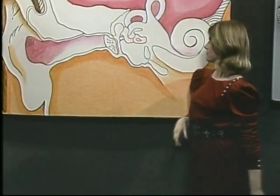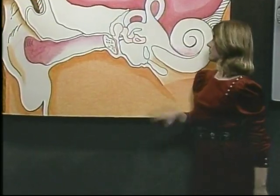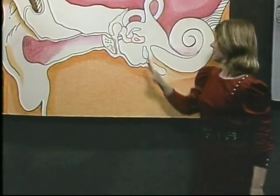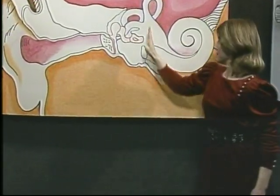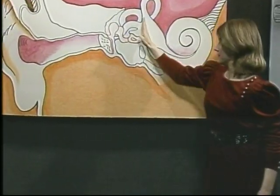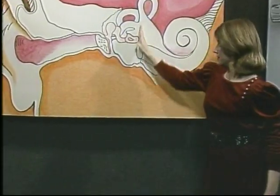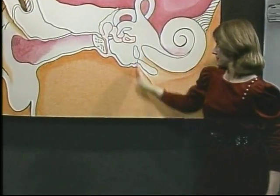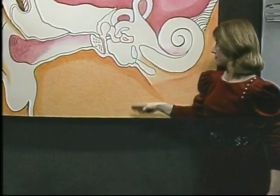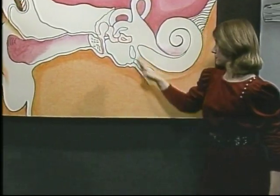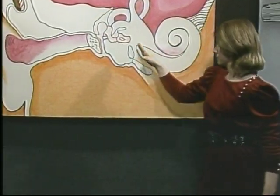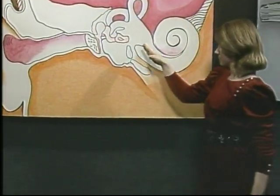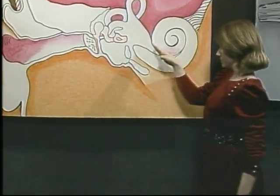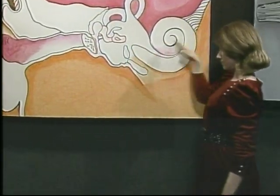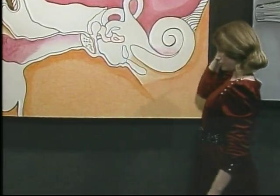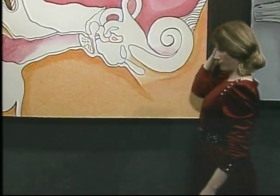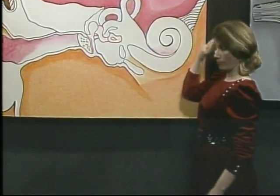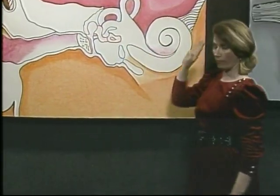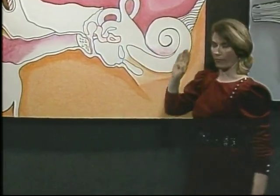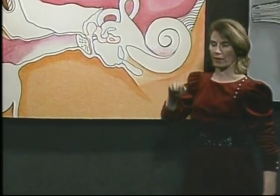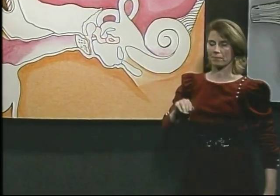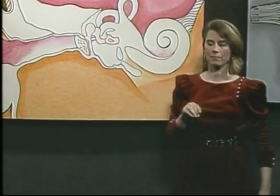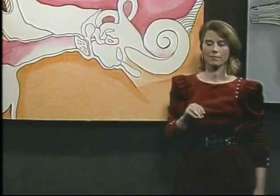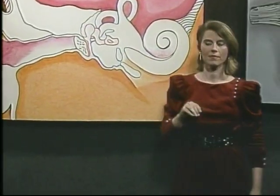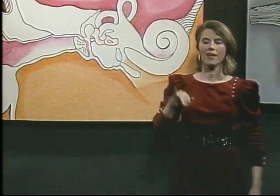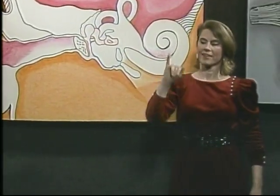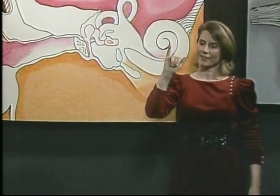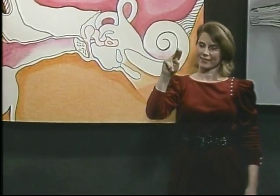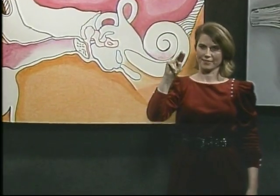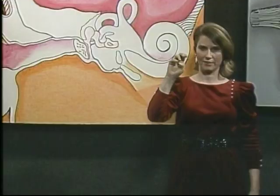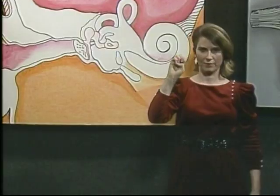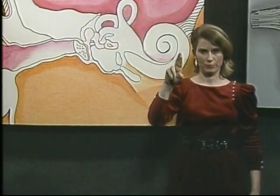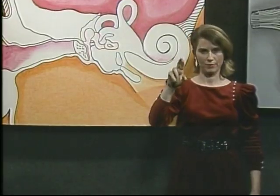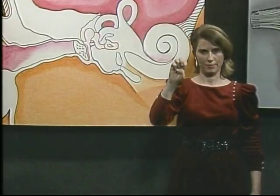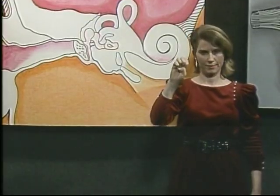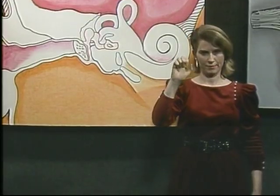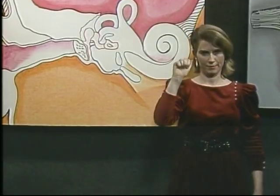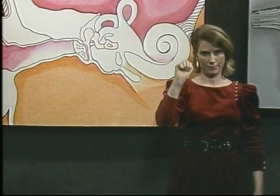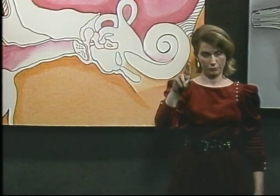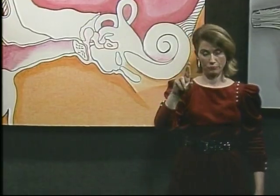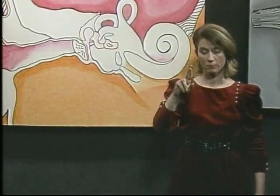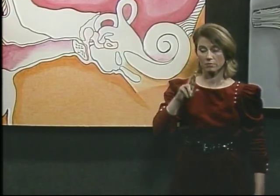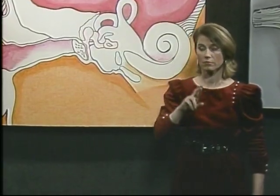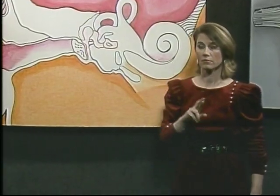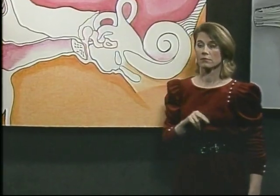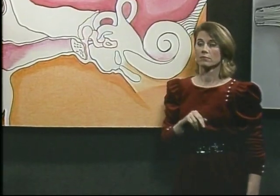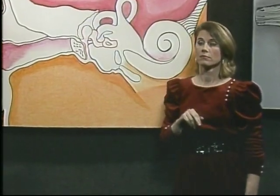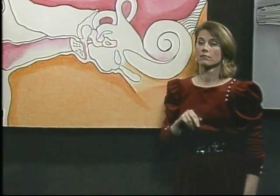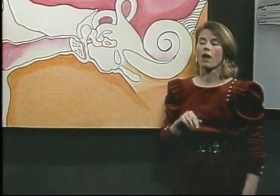is damage, it also can be corrected. The remaining area is the inner ear.